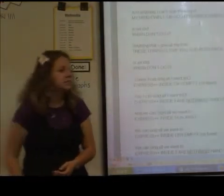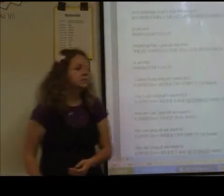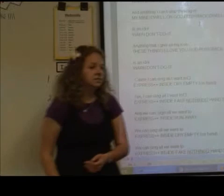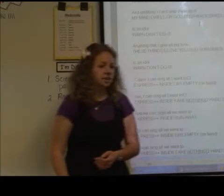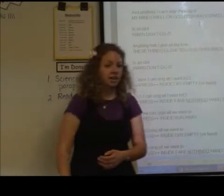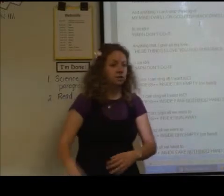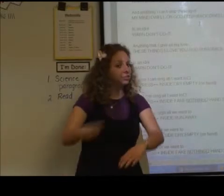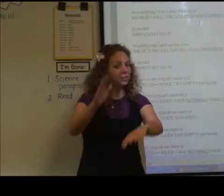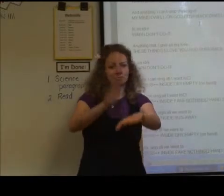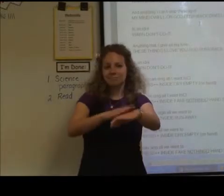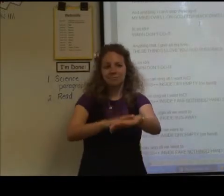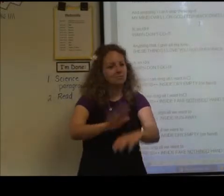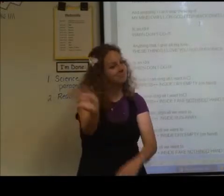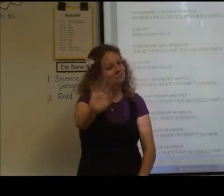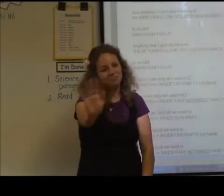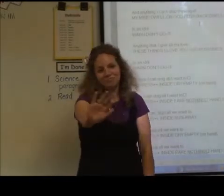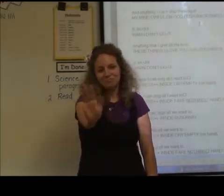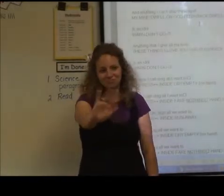Is an idol. So,